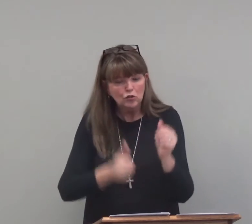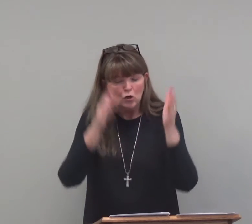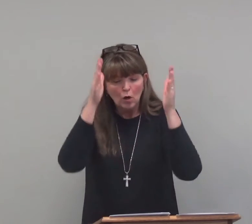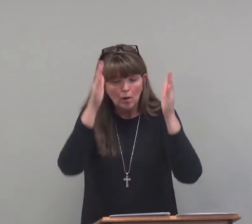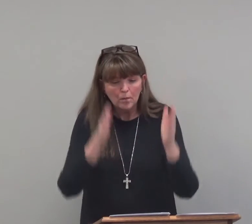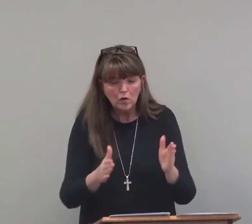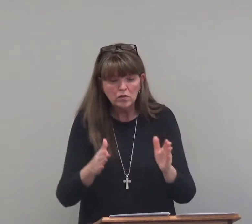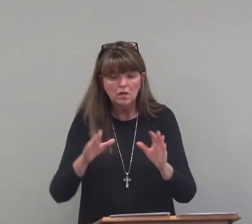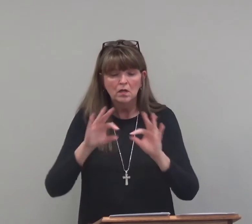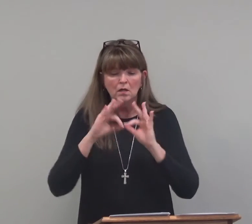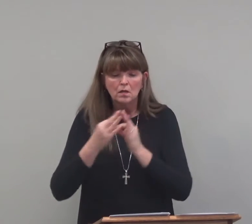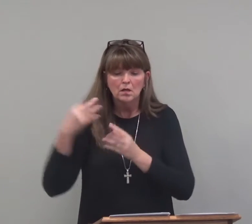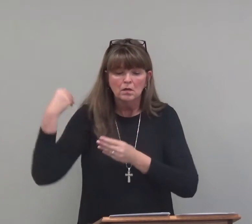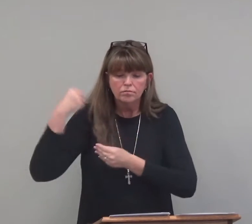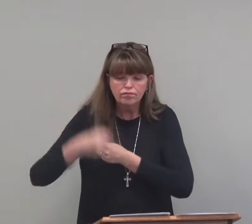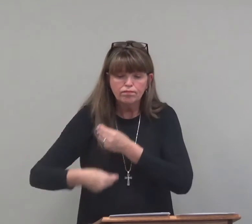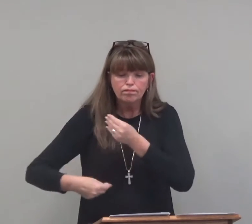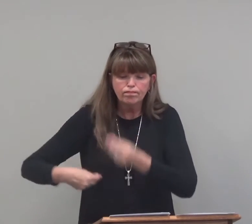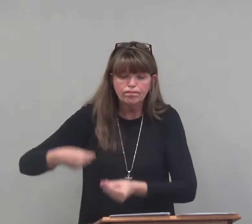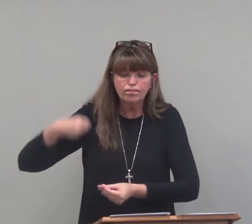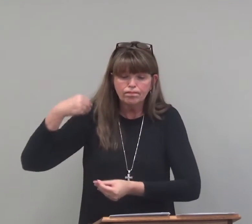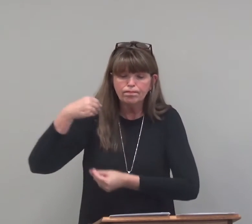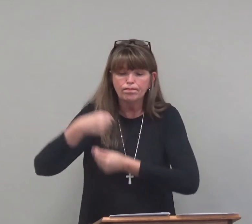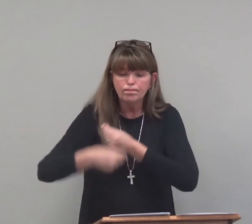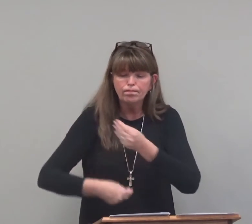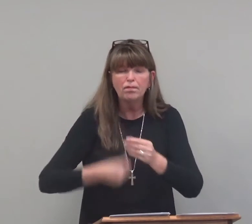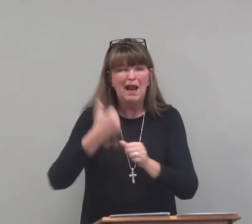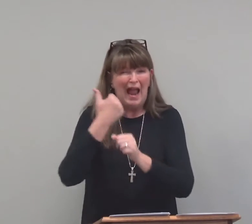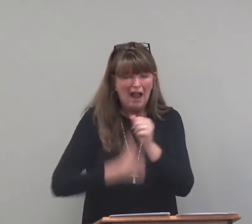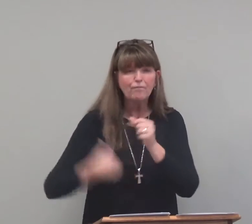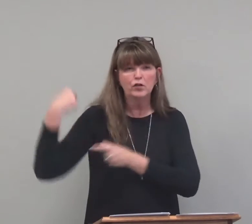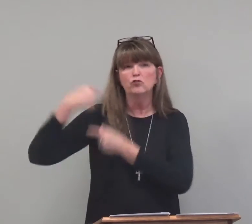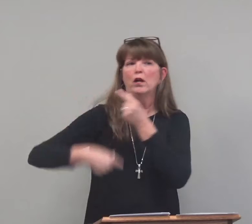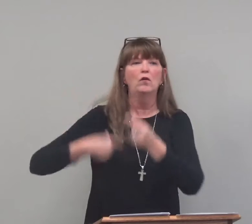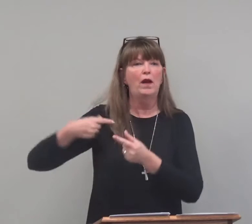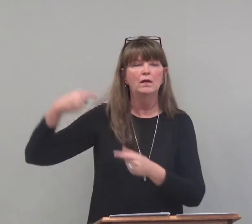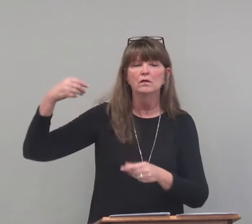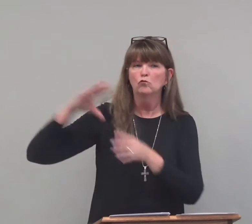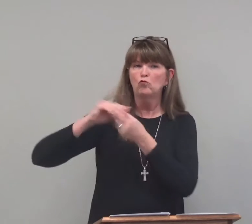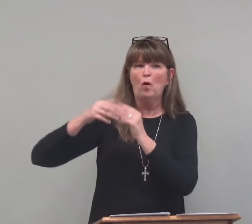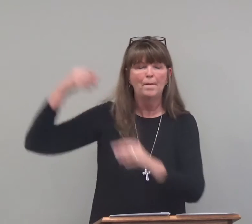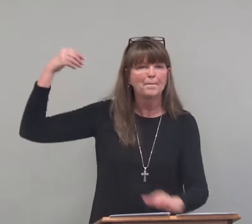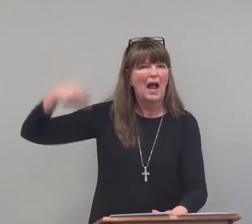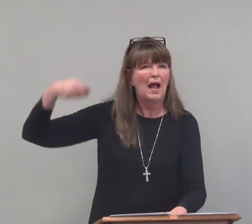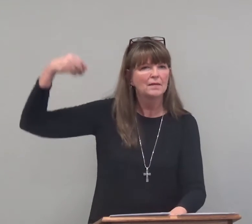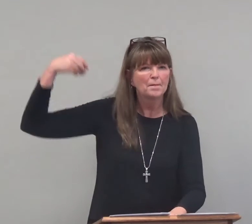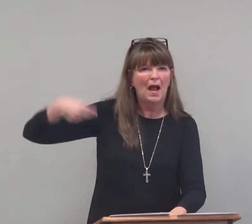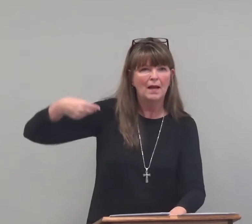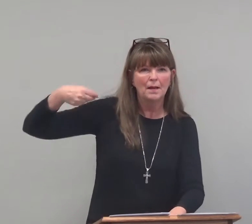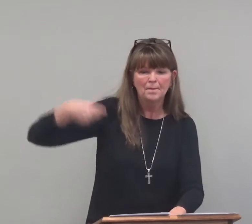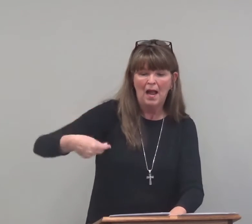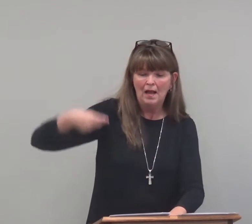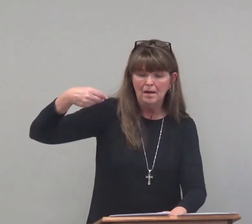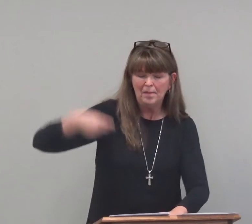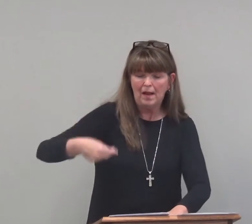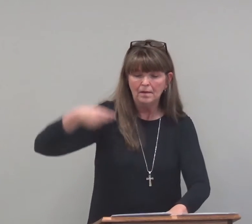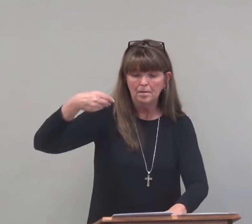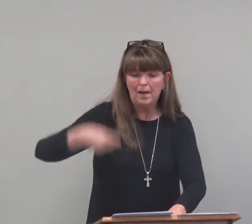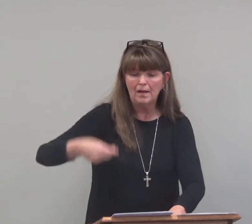the stories about each of those people that were named. Those have been passed down to every generation without